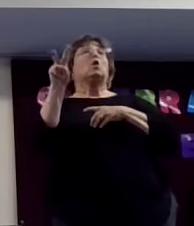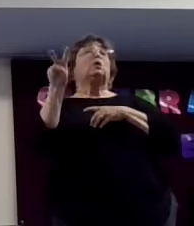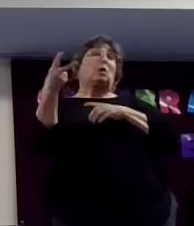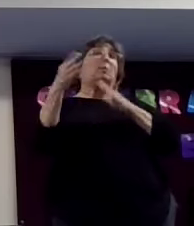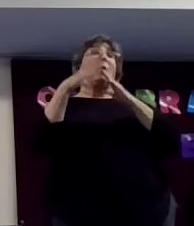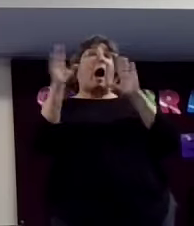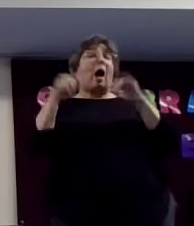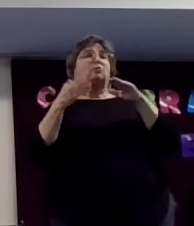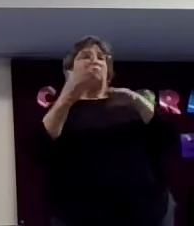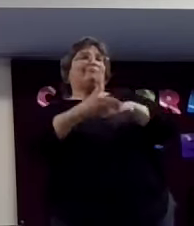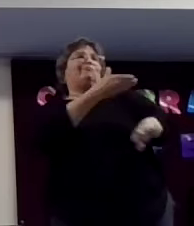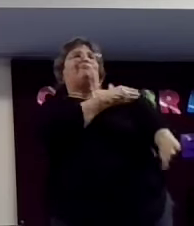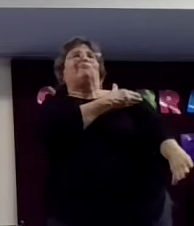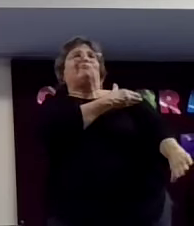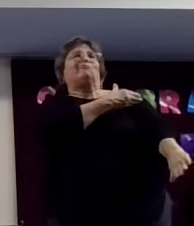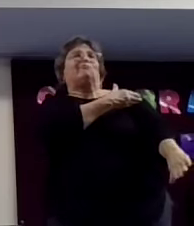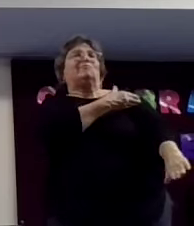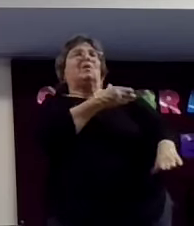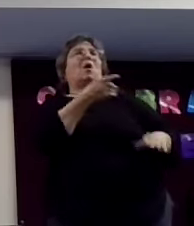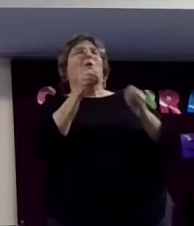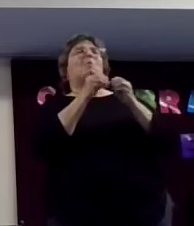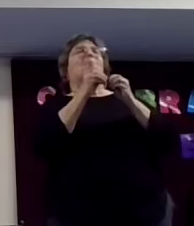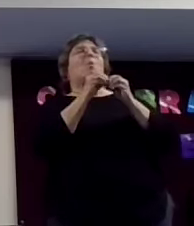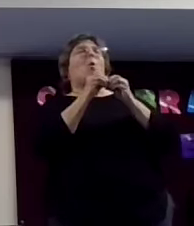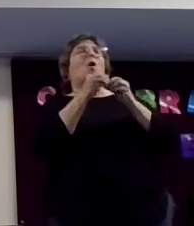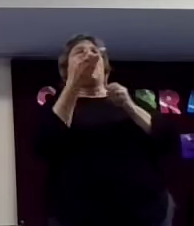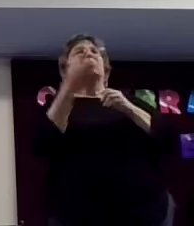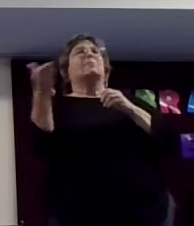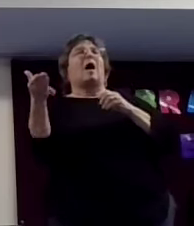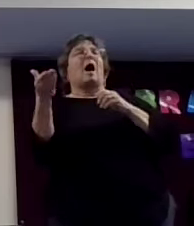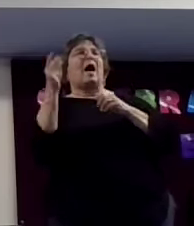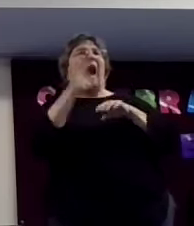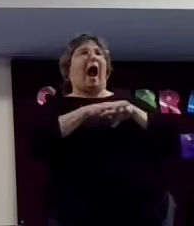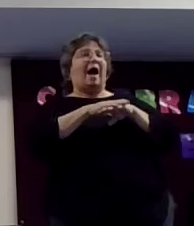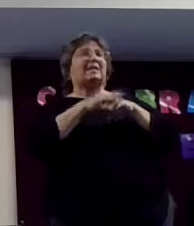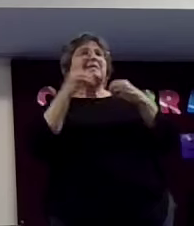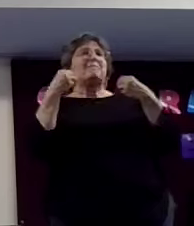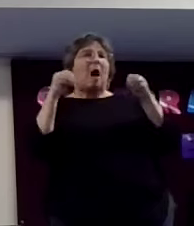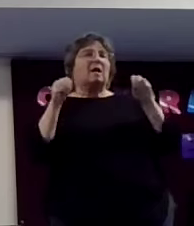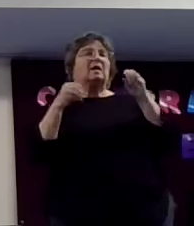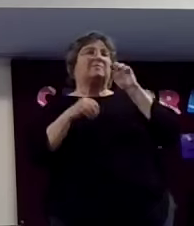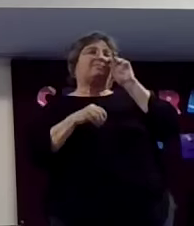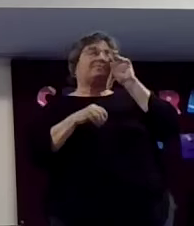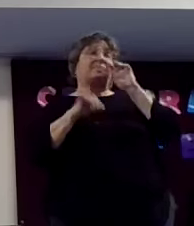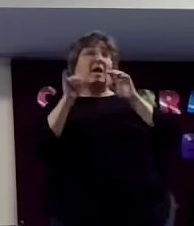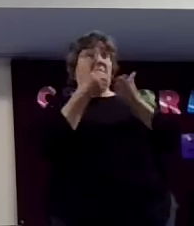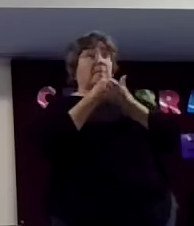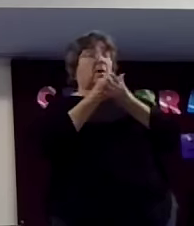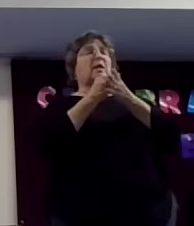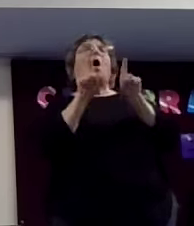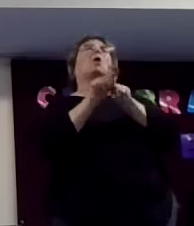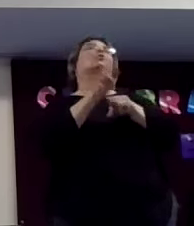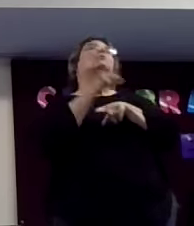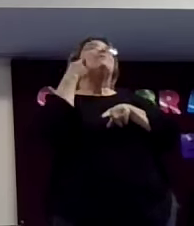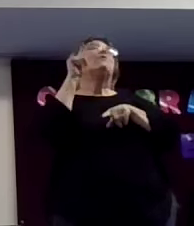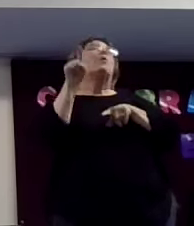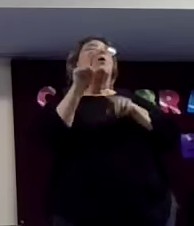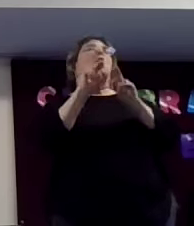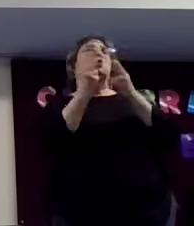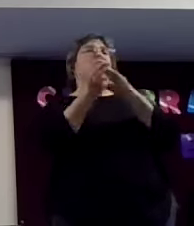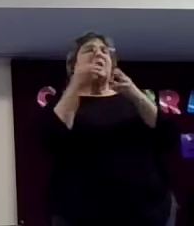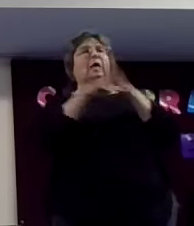up to modern standards. So we want to get more supply onto the market, but that money could also be used to make